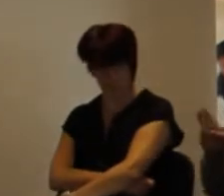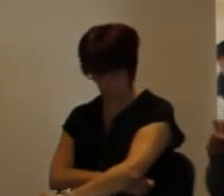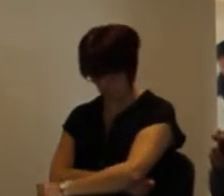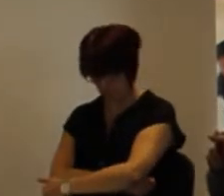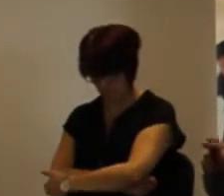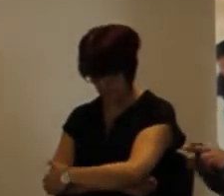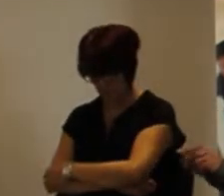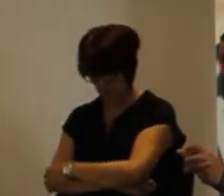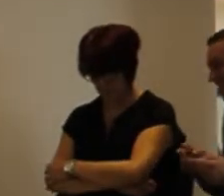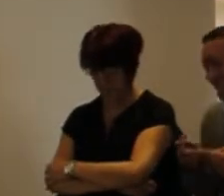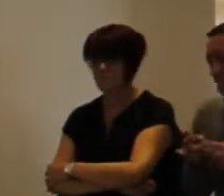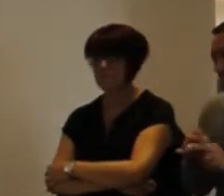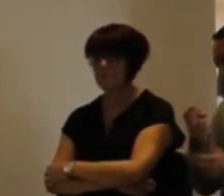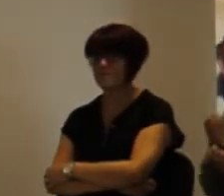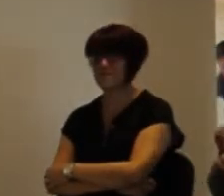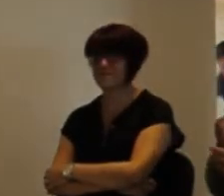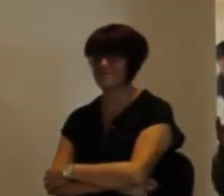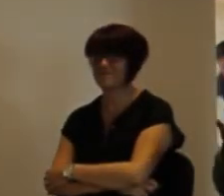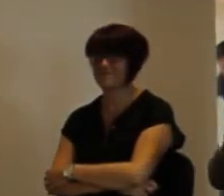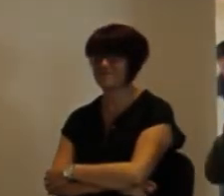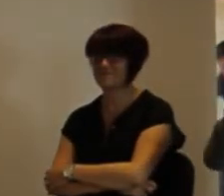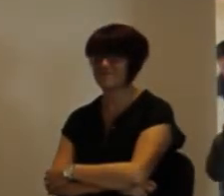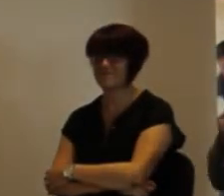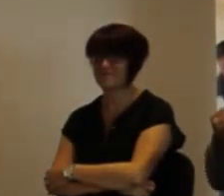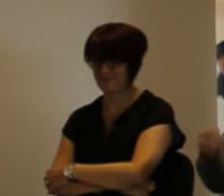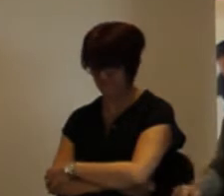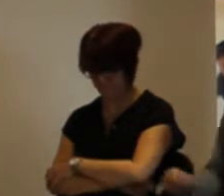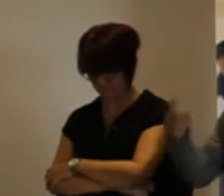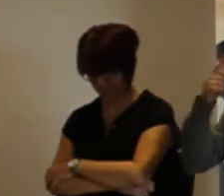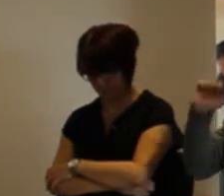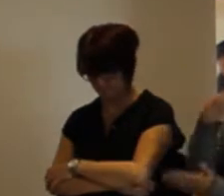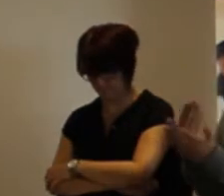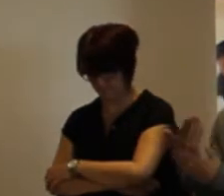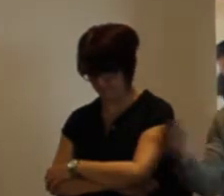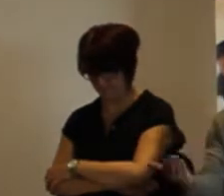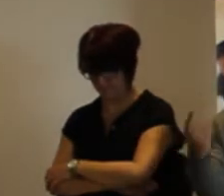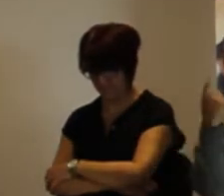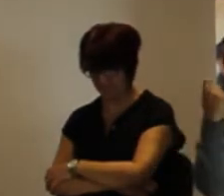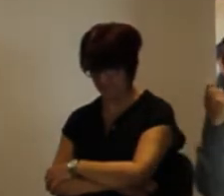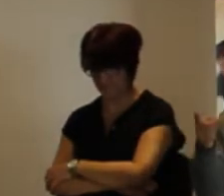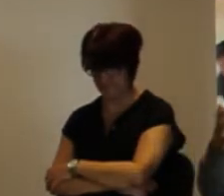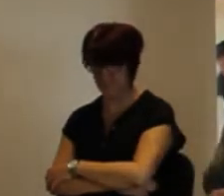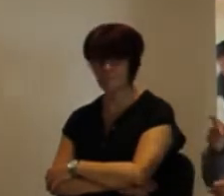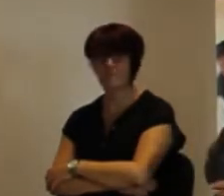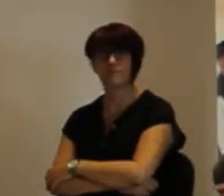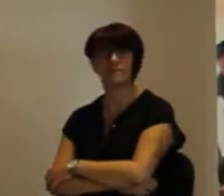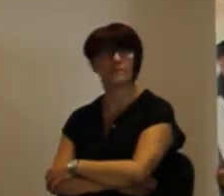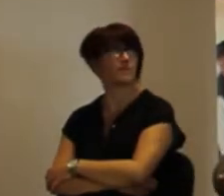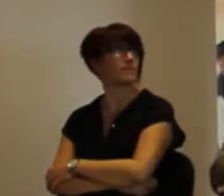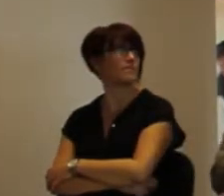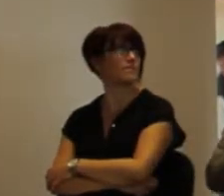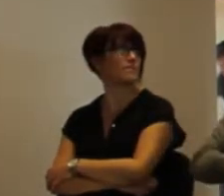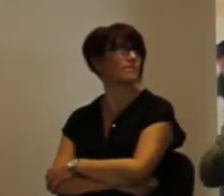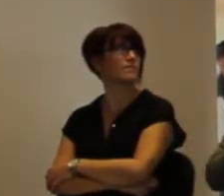result in your liability for a claim for unlawful discrimination. And we of course don't want that to happen. And so